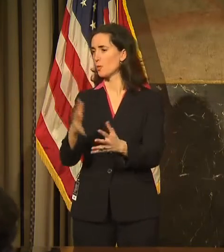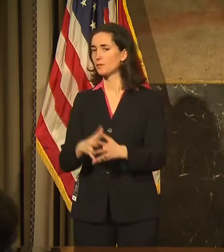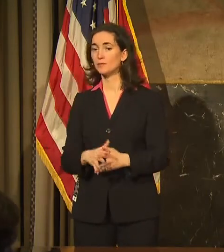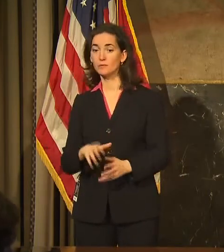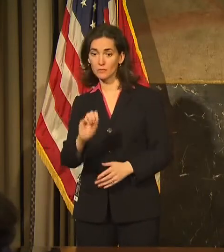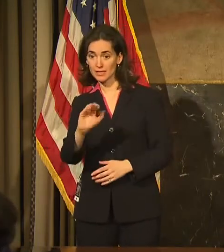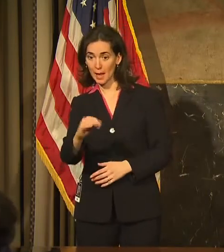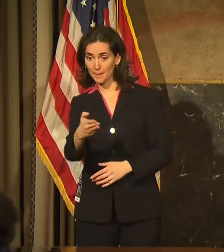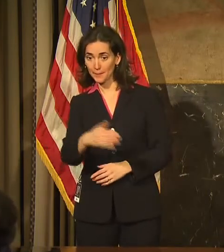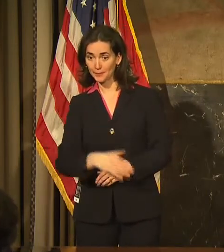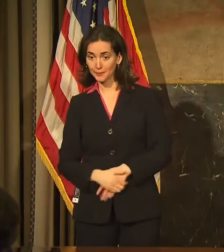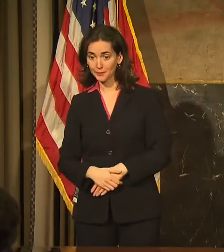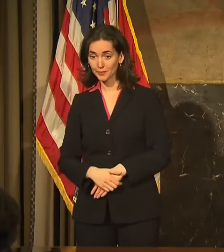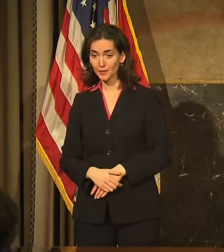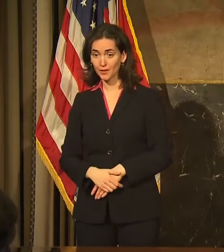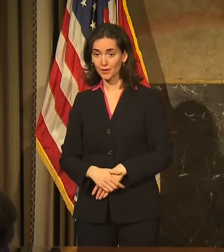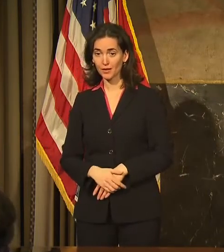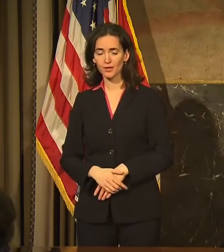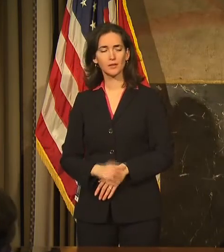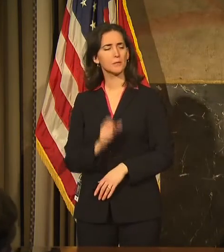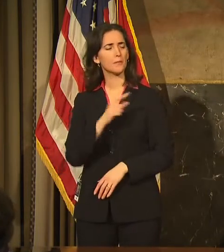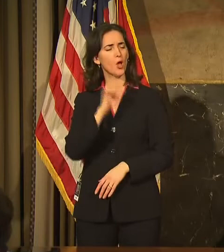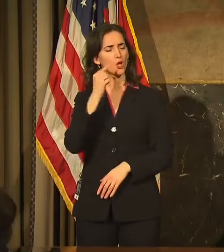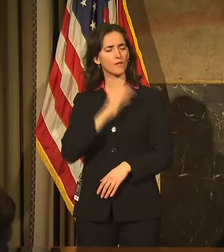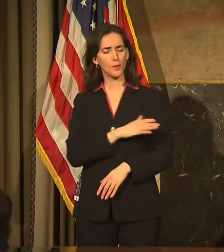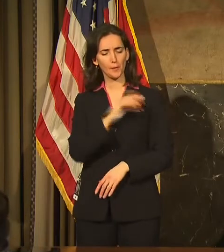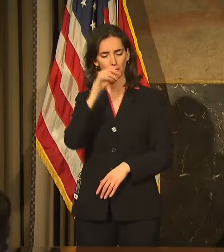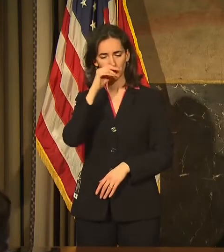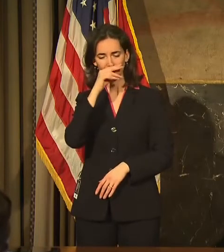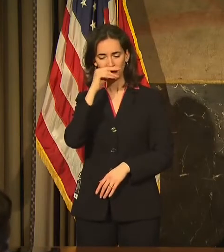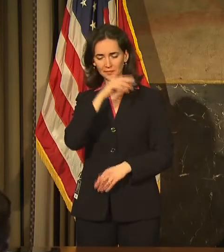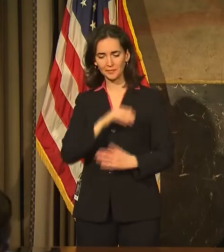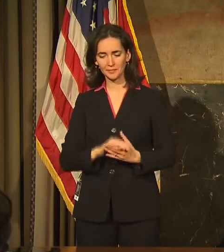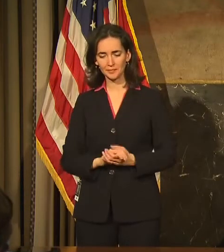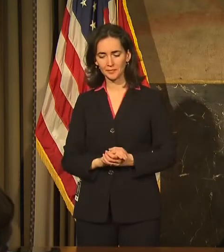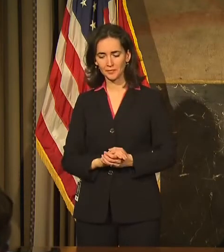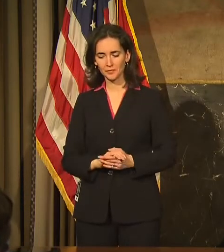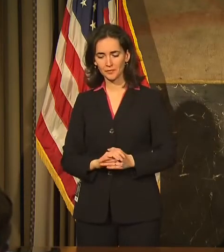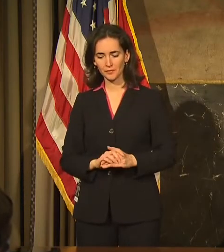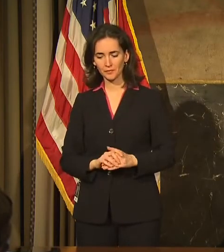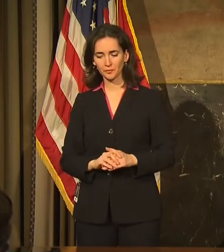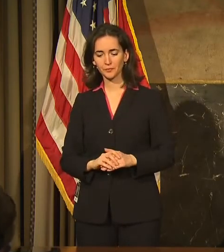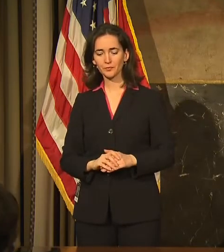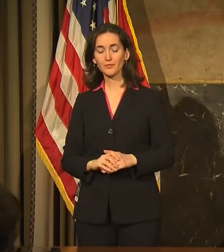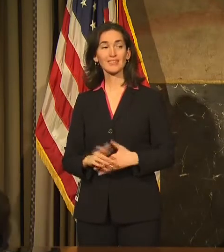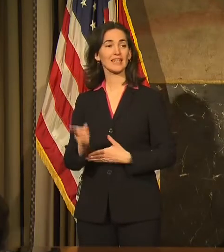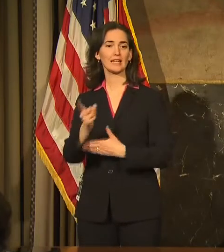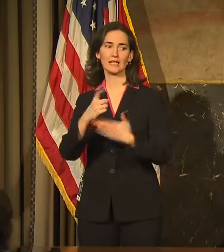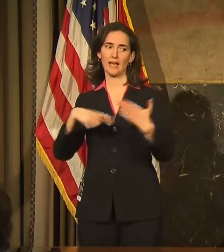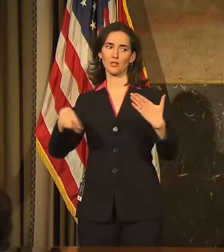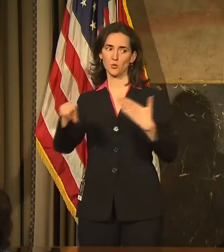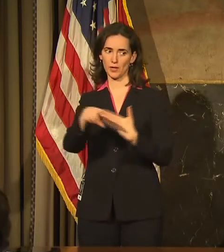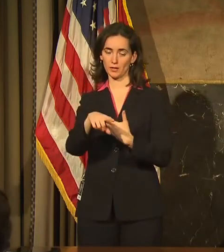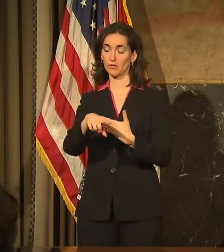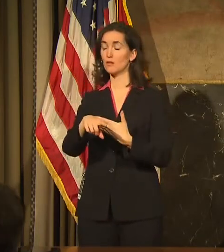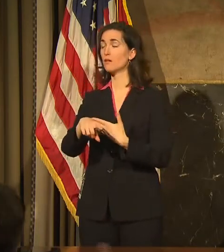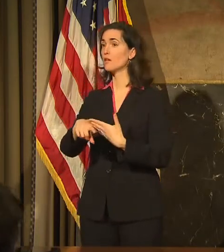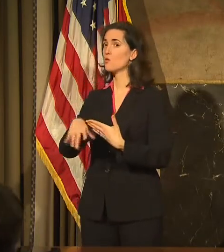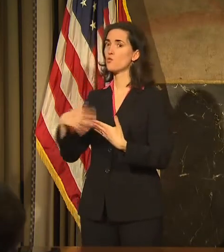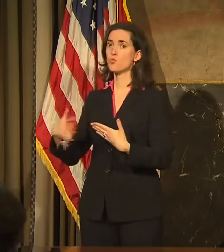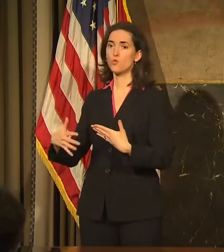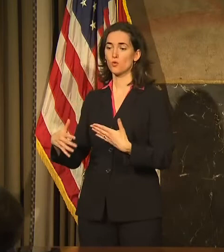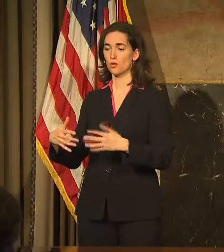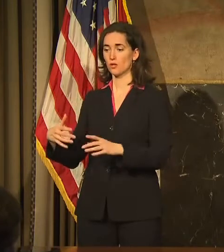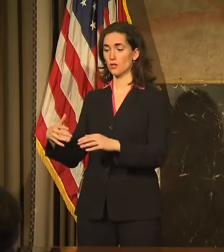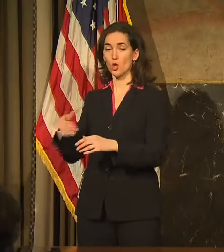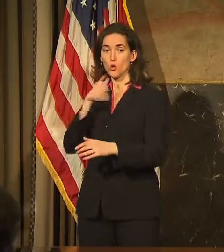Sam? Governor, we're already going to be testing our capacity to deliver vaccines next week because of the winter storm, and now we're adding